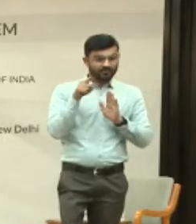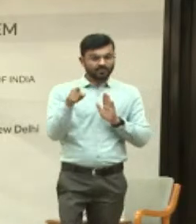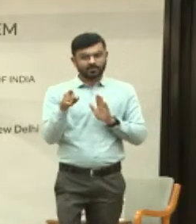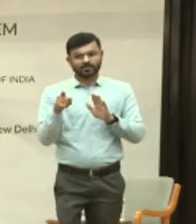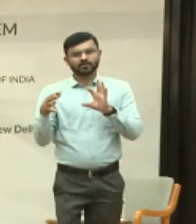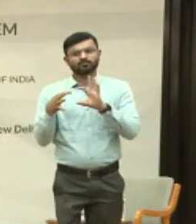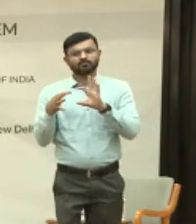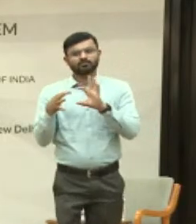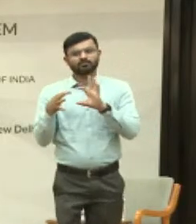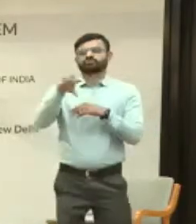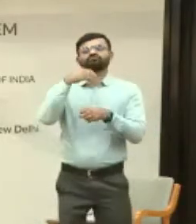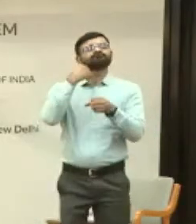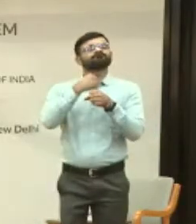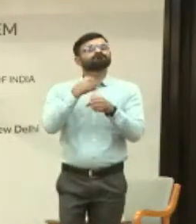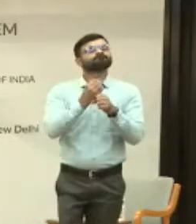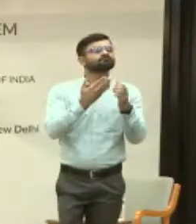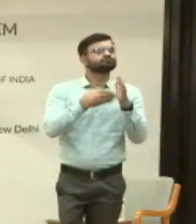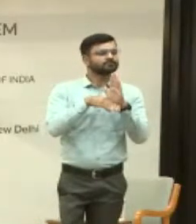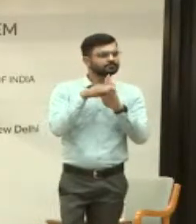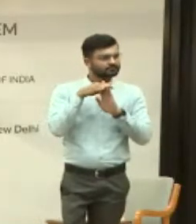the state government level.